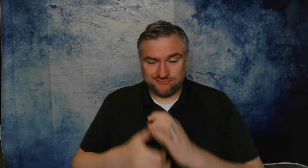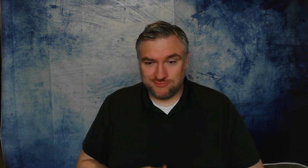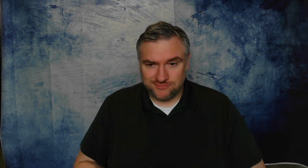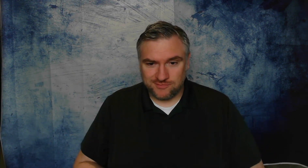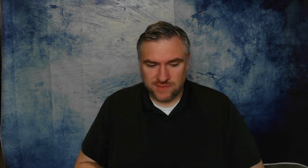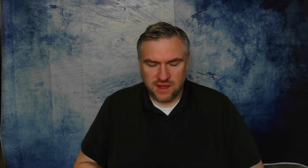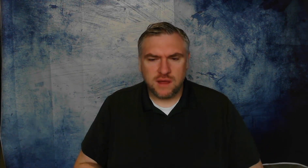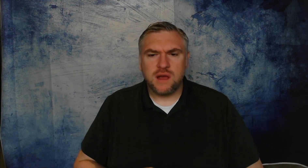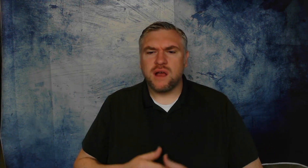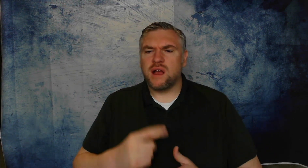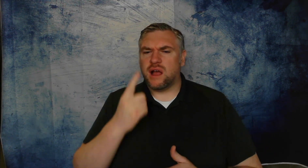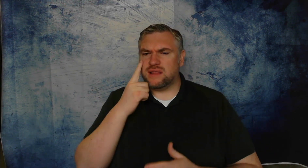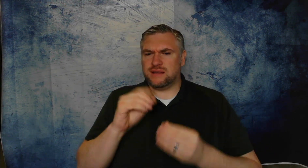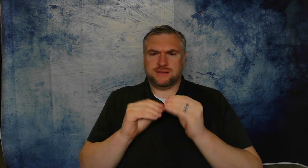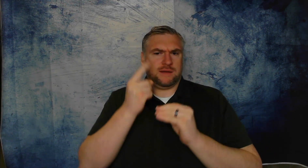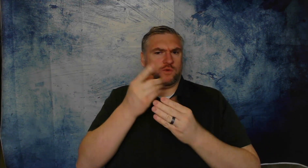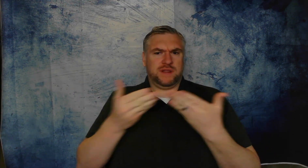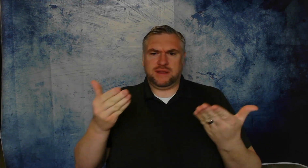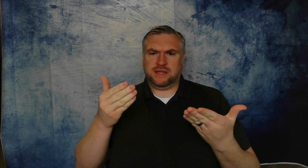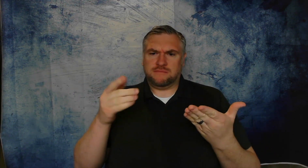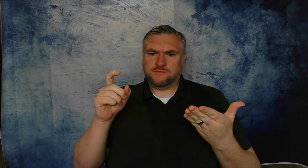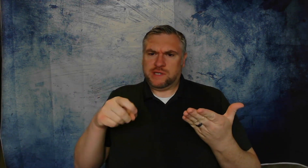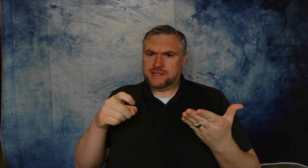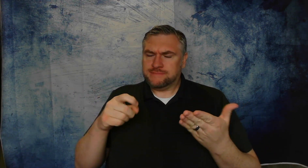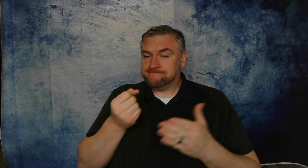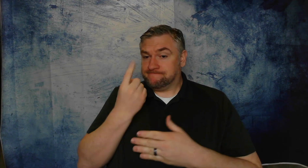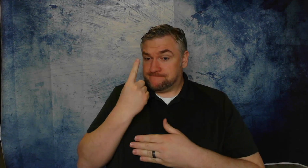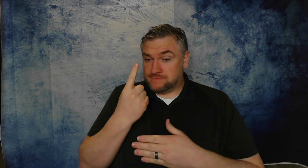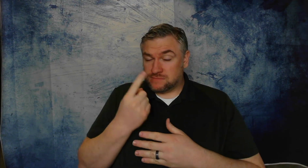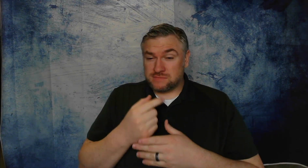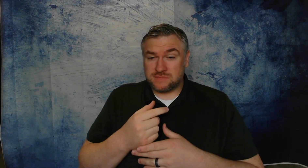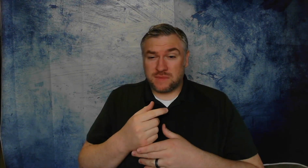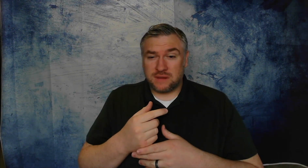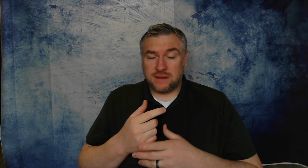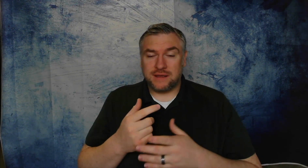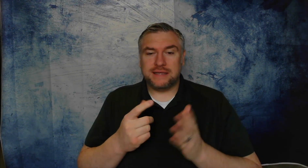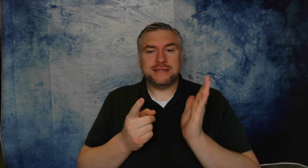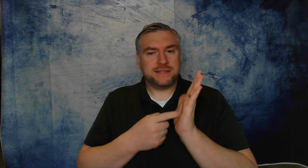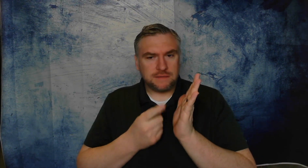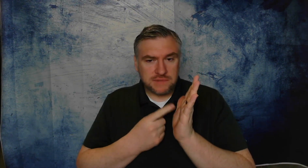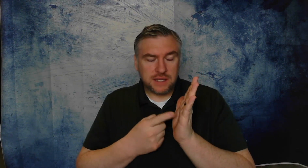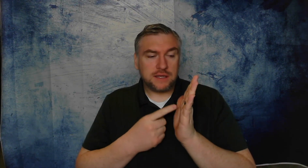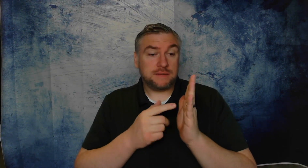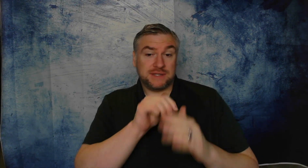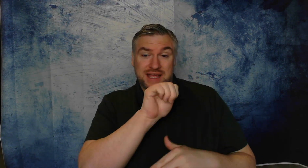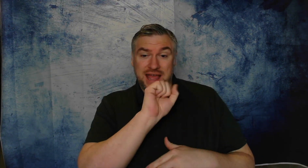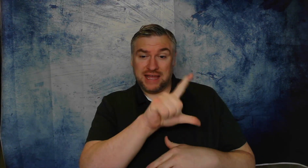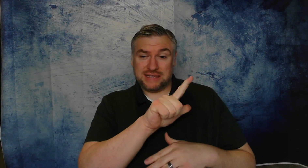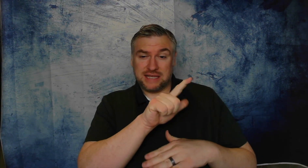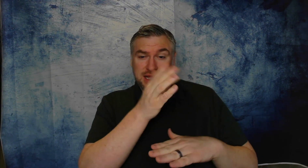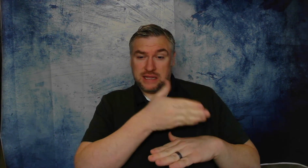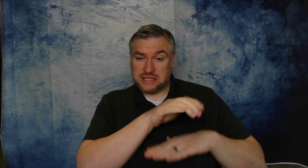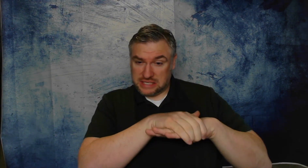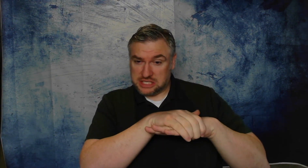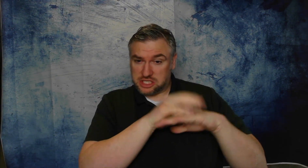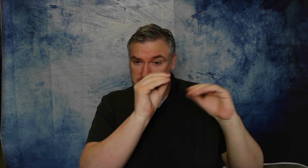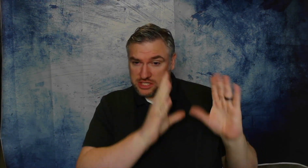teachers collaborating. I think a number one thing we need to understand is that sometimes ASL